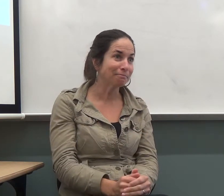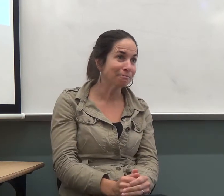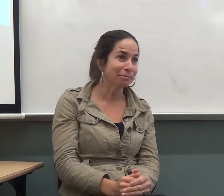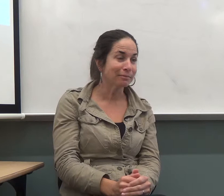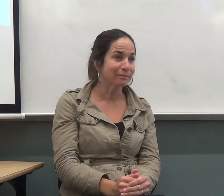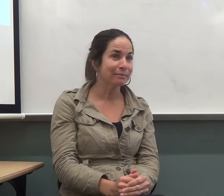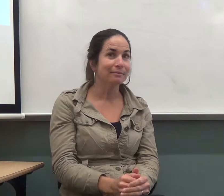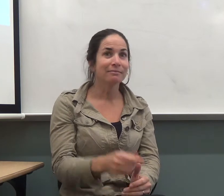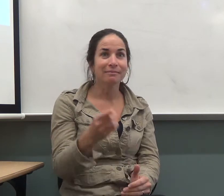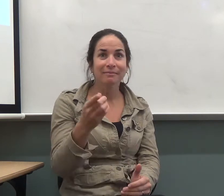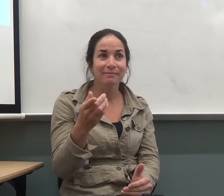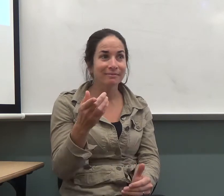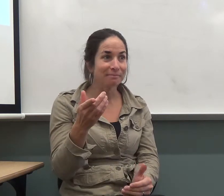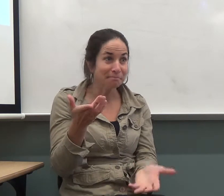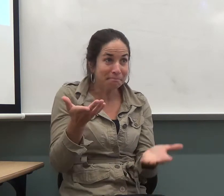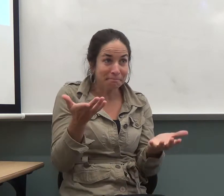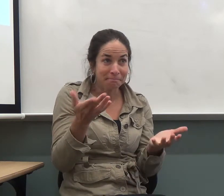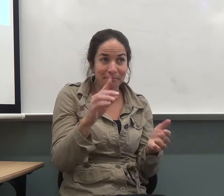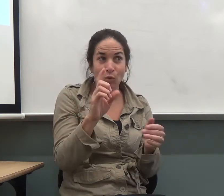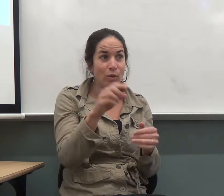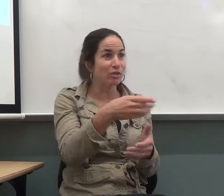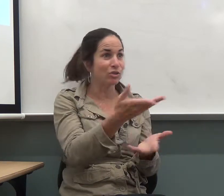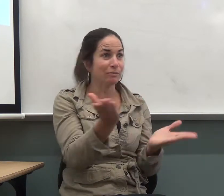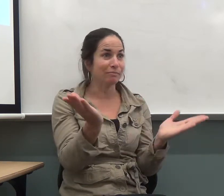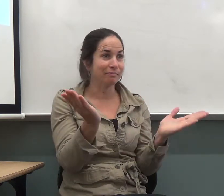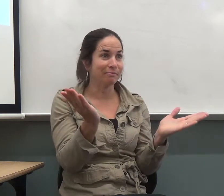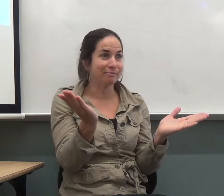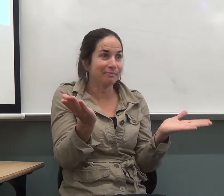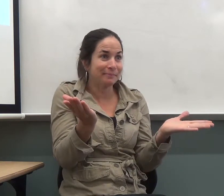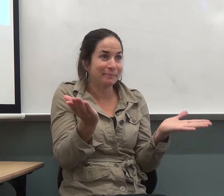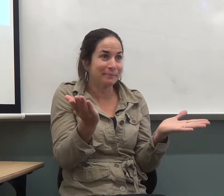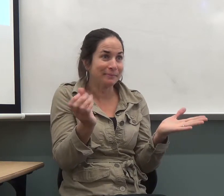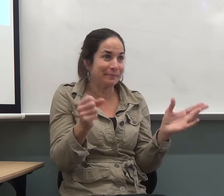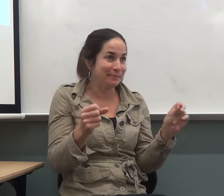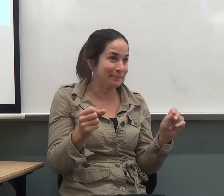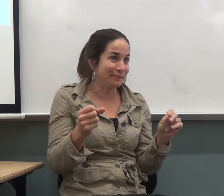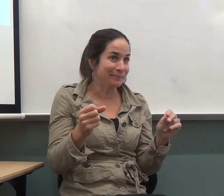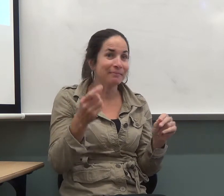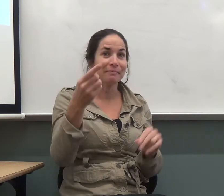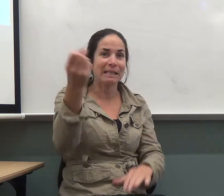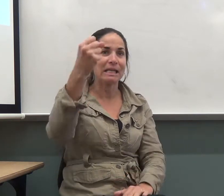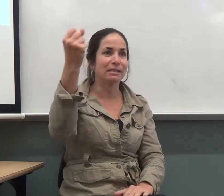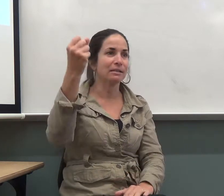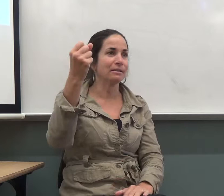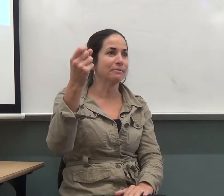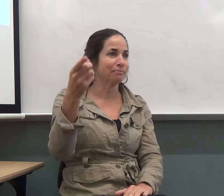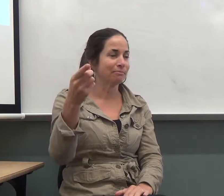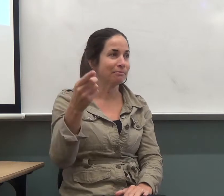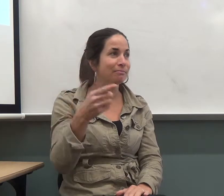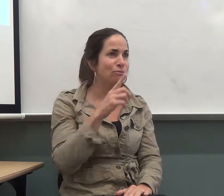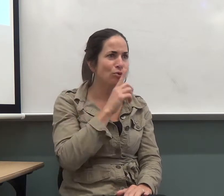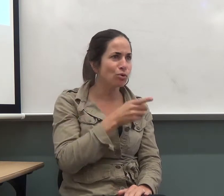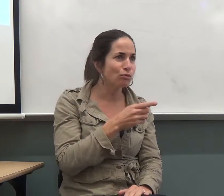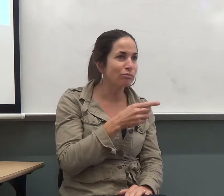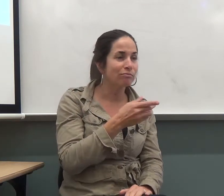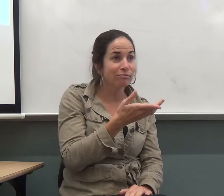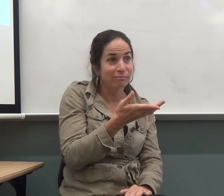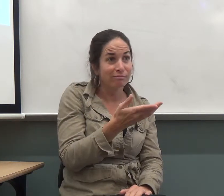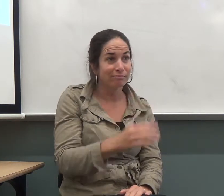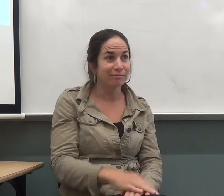Wait, could Can you? It's a question to the audience. Nobody's looking at it. What do you think? Yes. Can you come up with a fake example? Yes. Yeah? If I